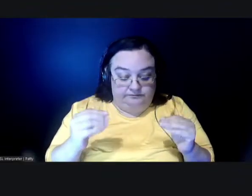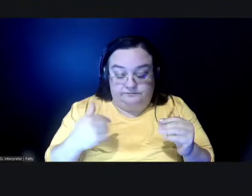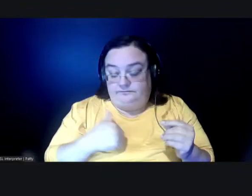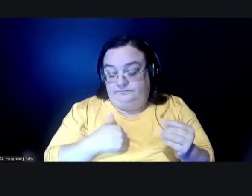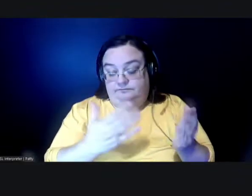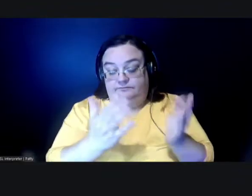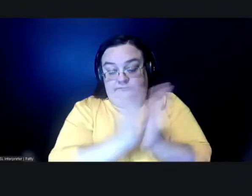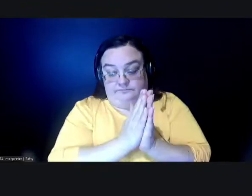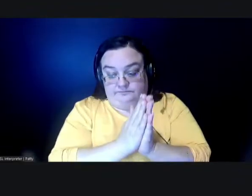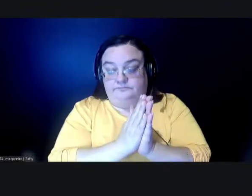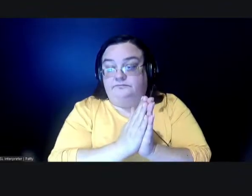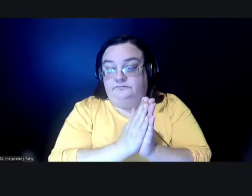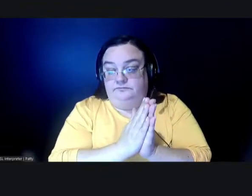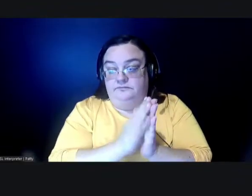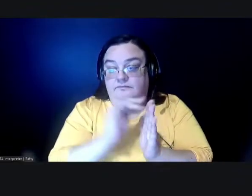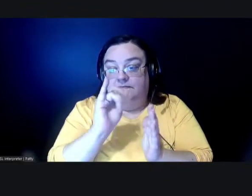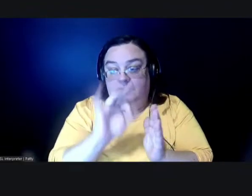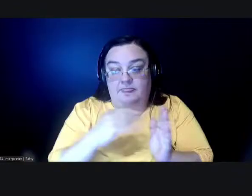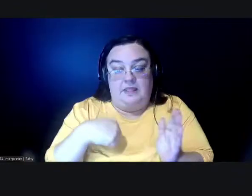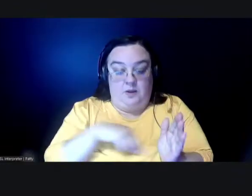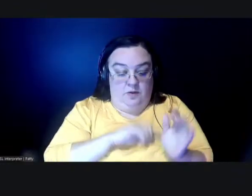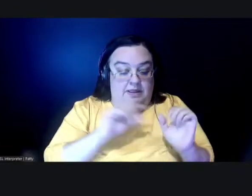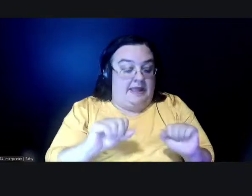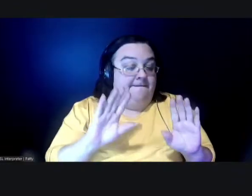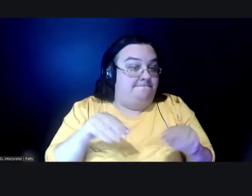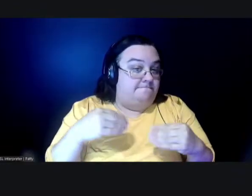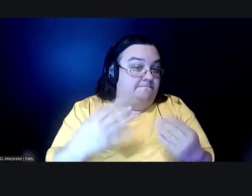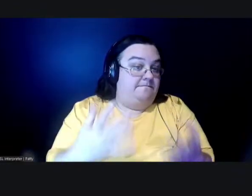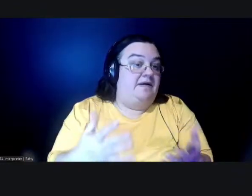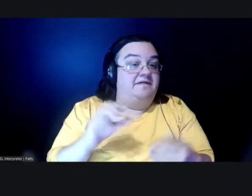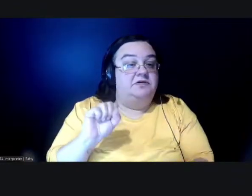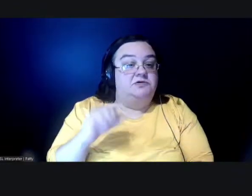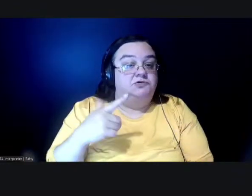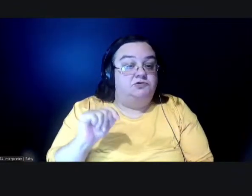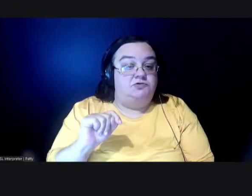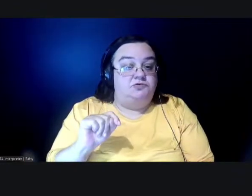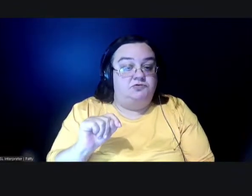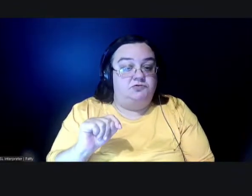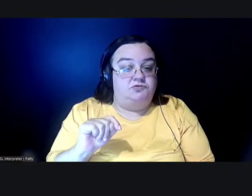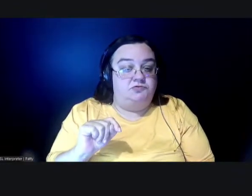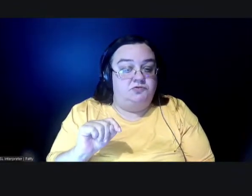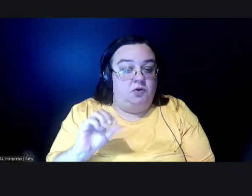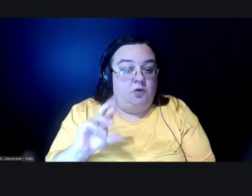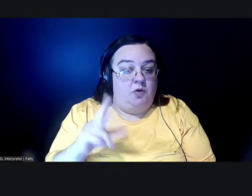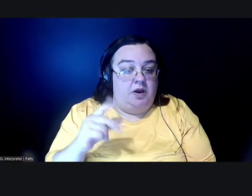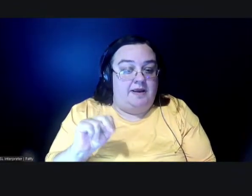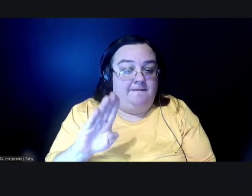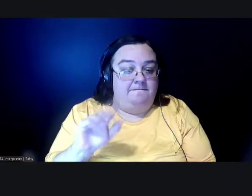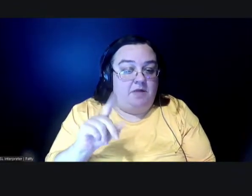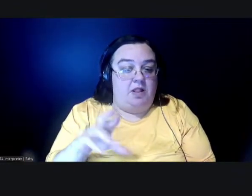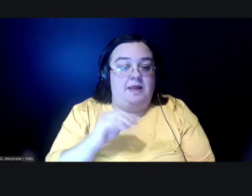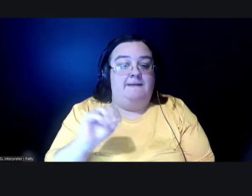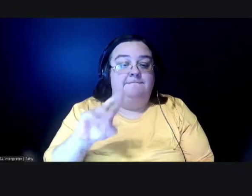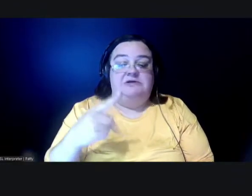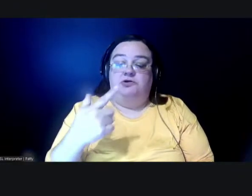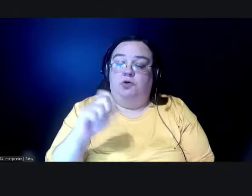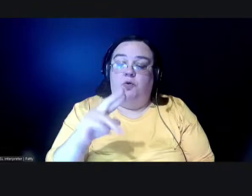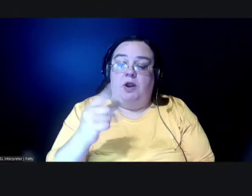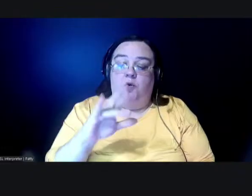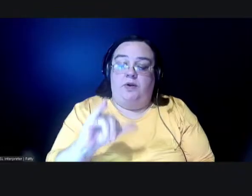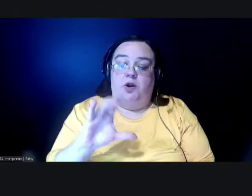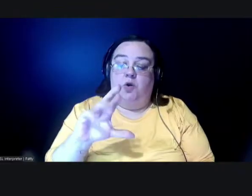if we can provide Sergeant Orhan Baller and Mr. Gregory Crawford